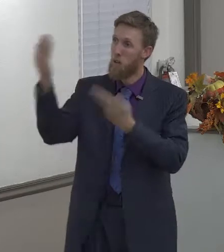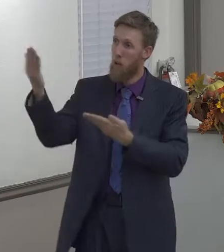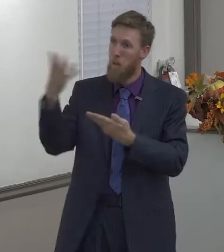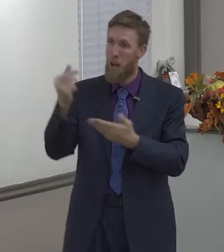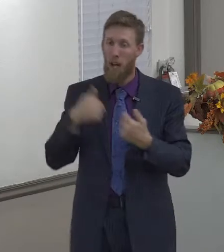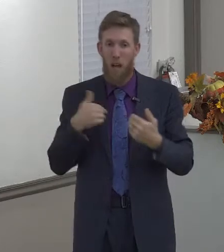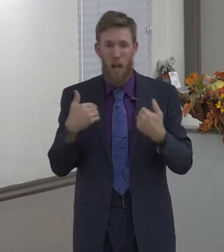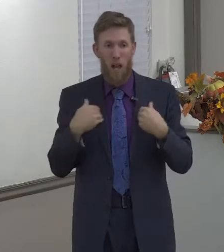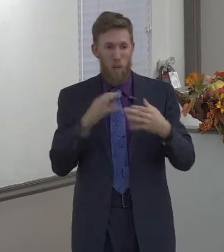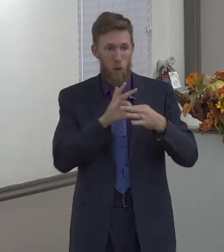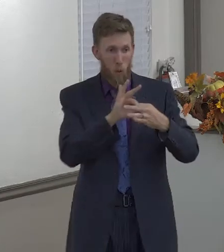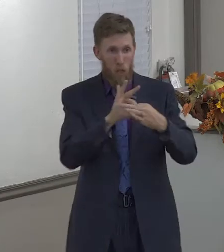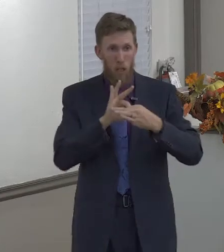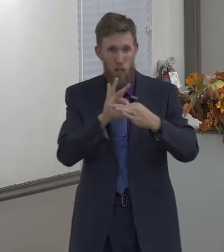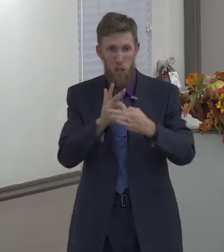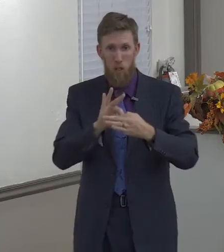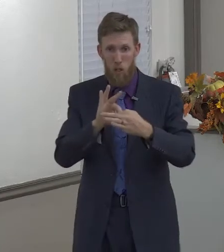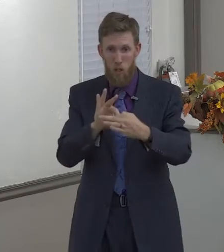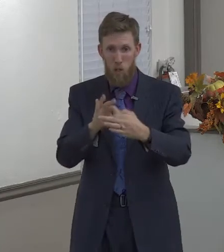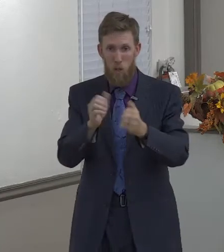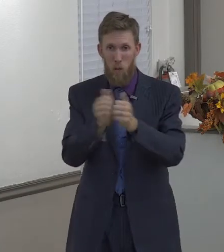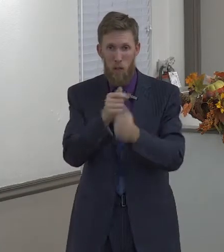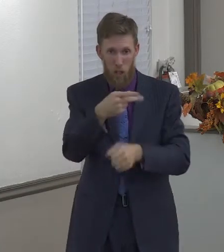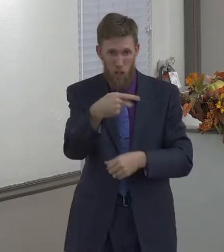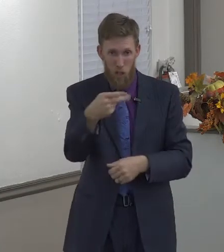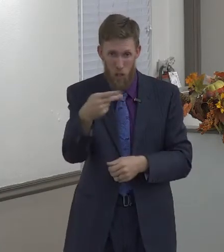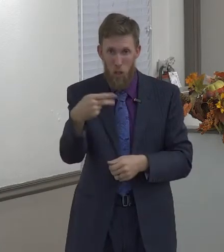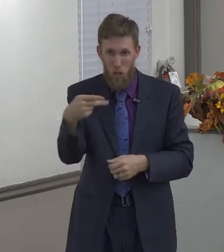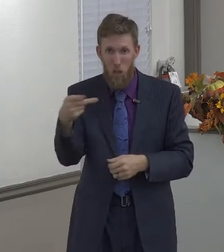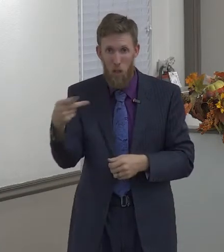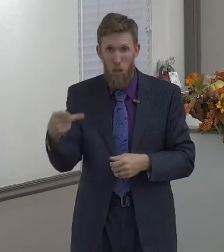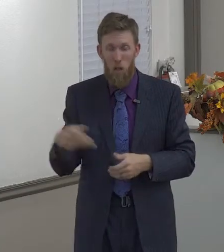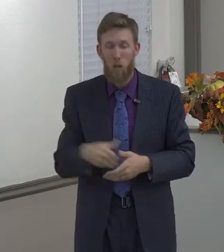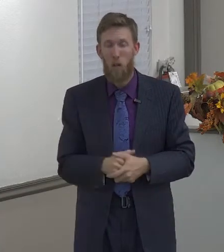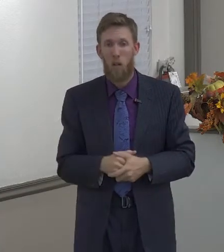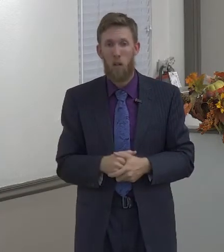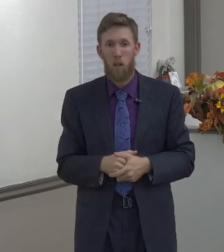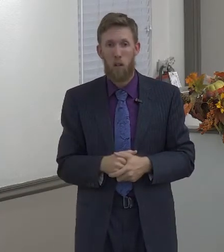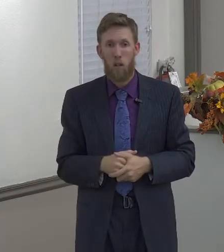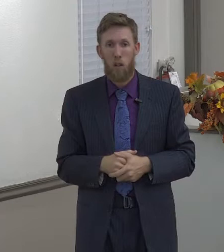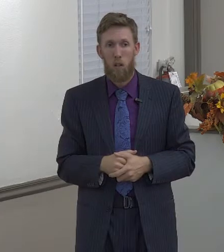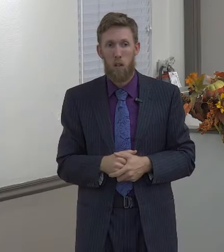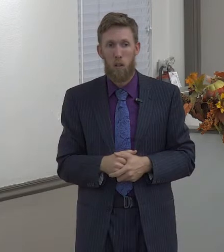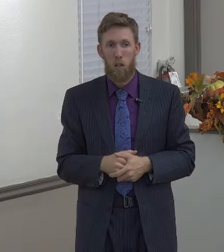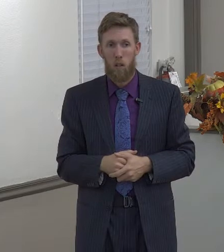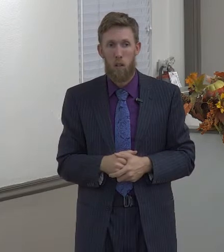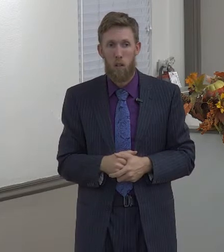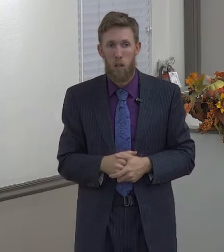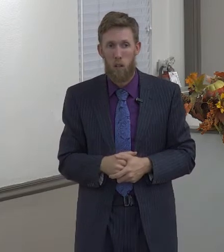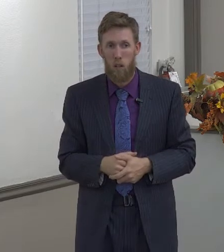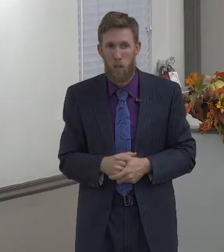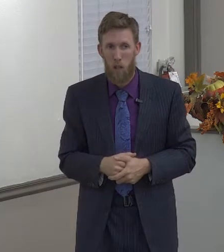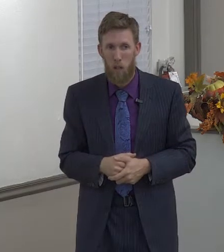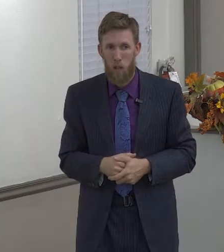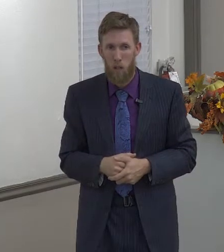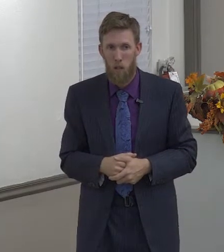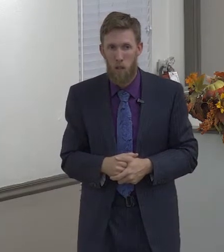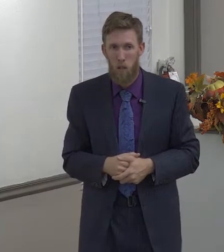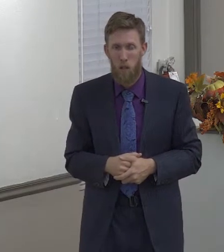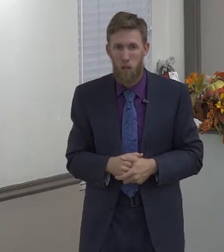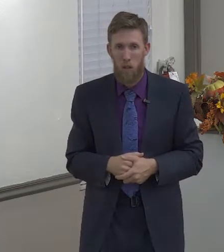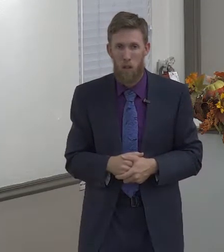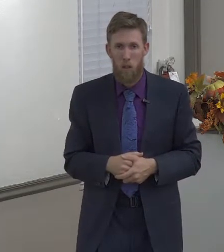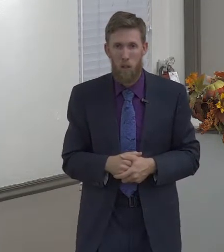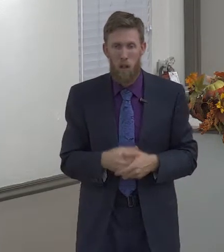It is a thing that has been cast aside in a lot of churches today, but it is a very important part of